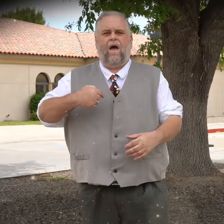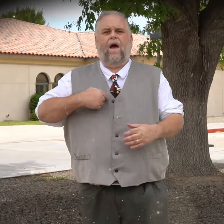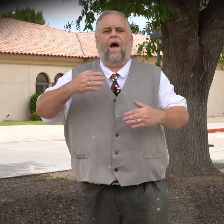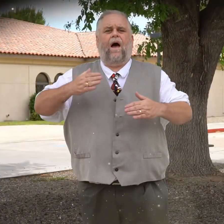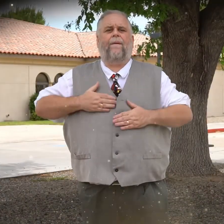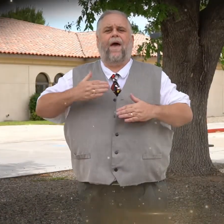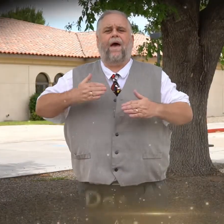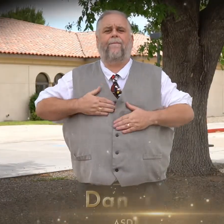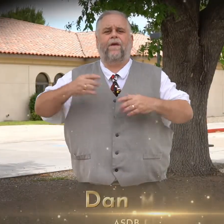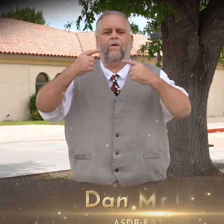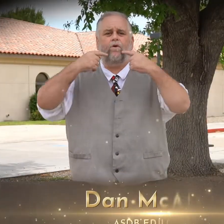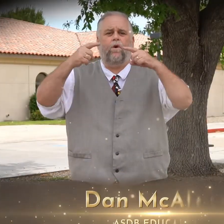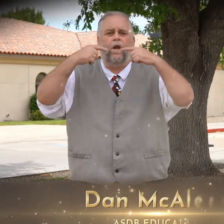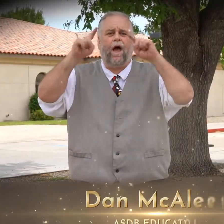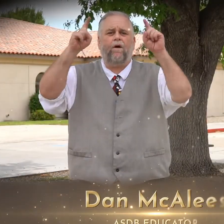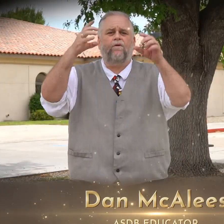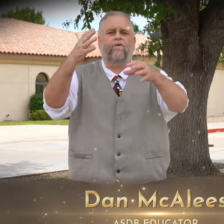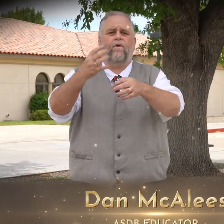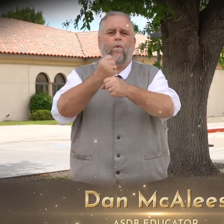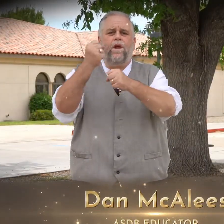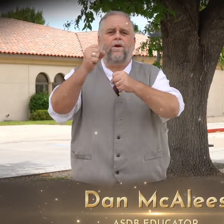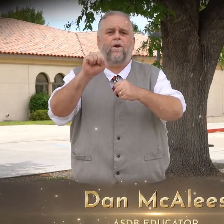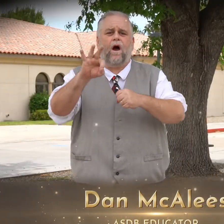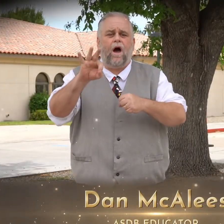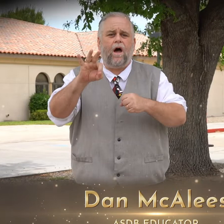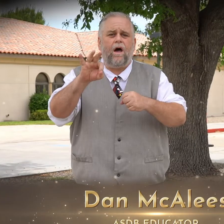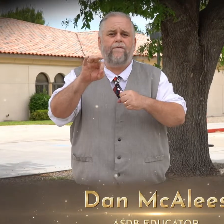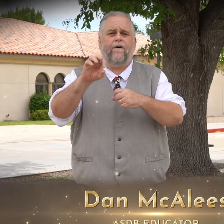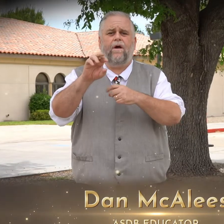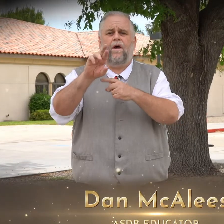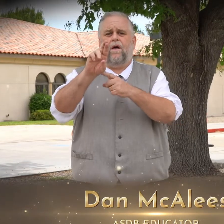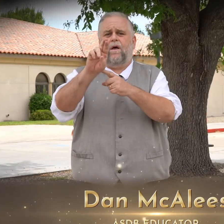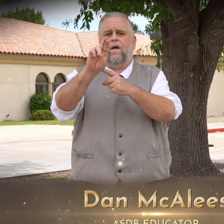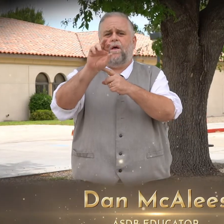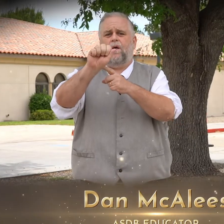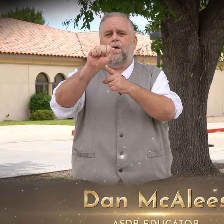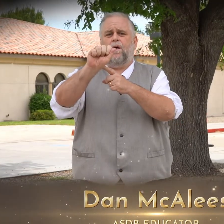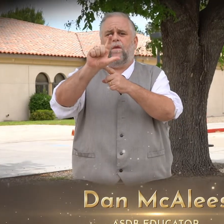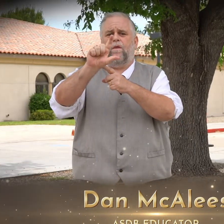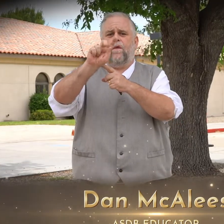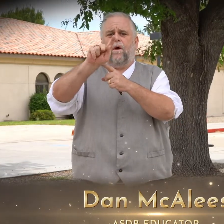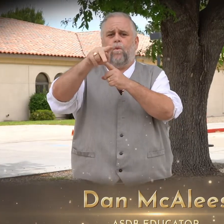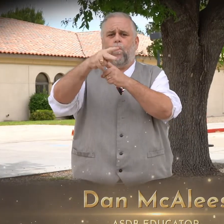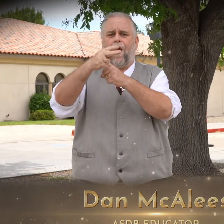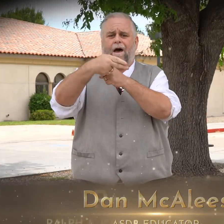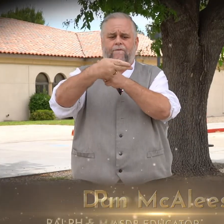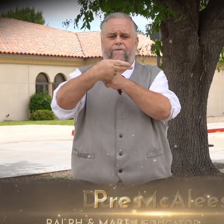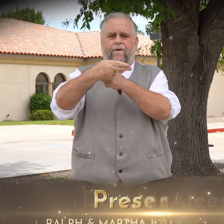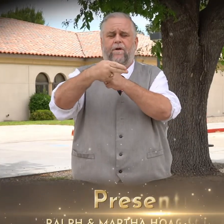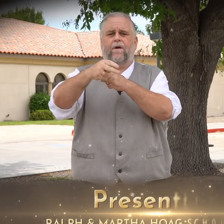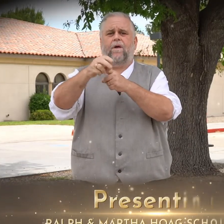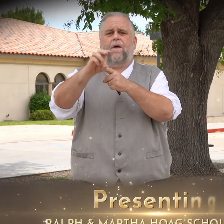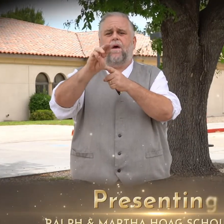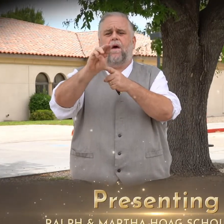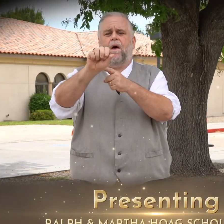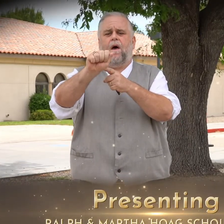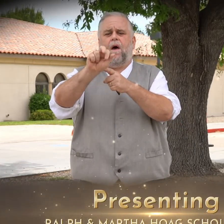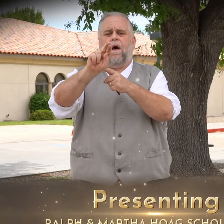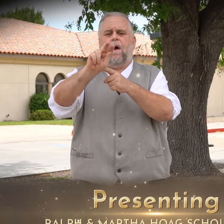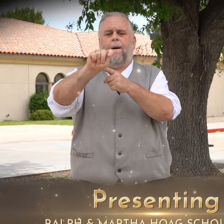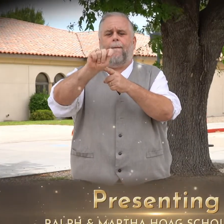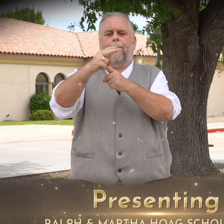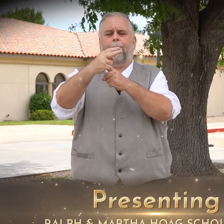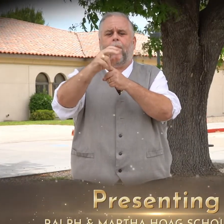on screen. I'm happy to announce the winner of the Ralph and Martha Hogue